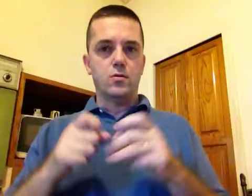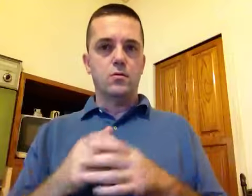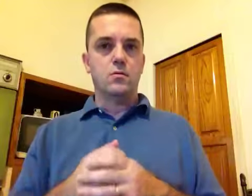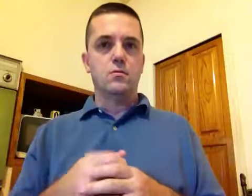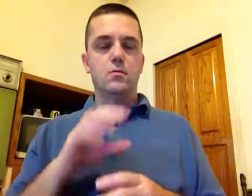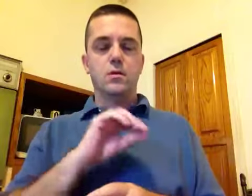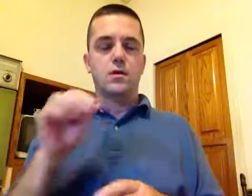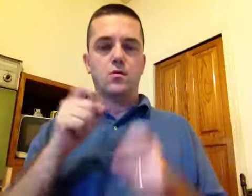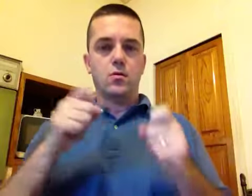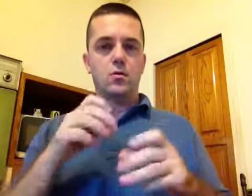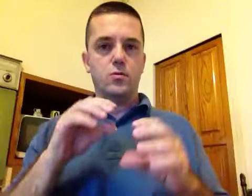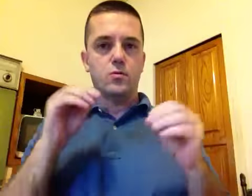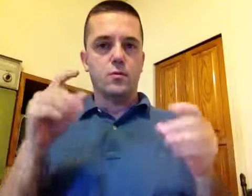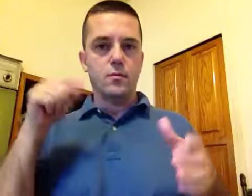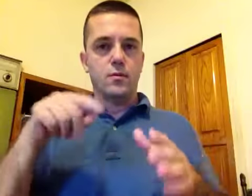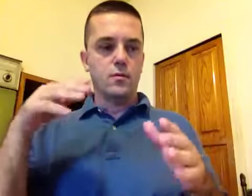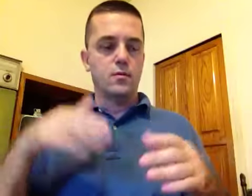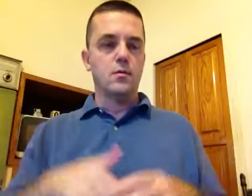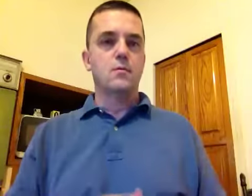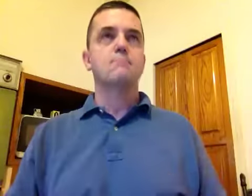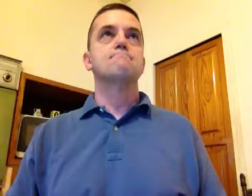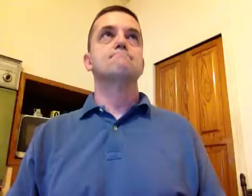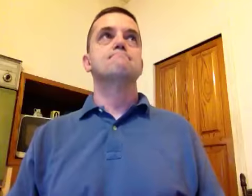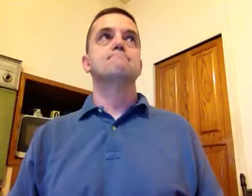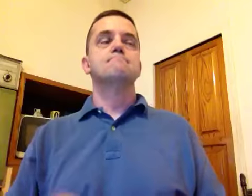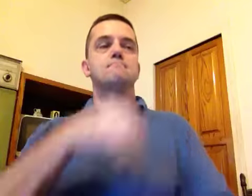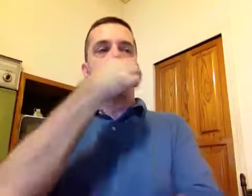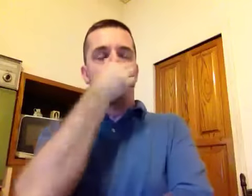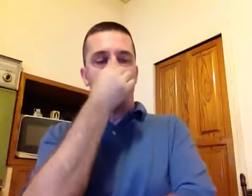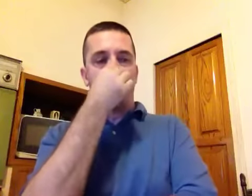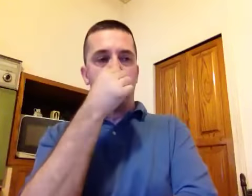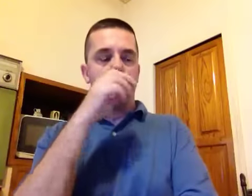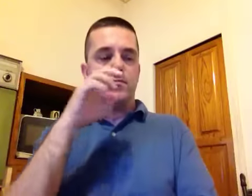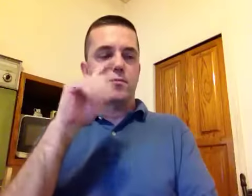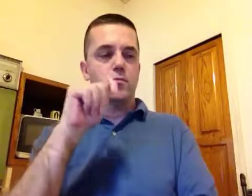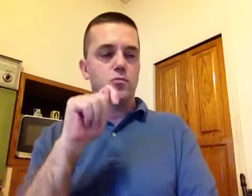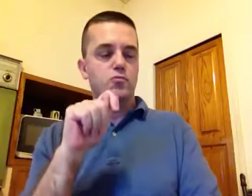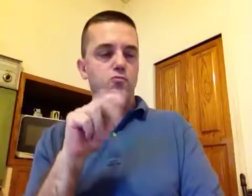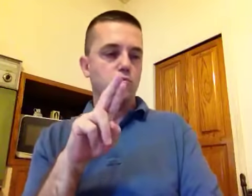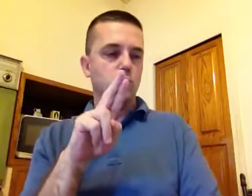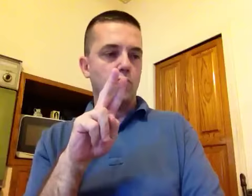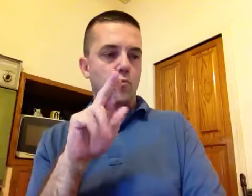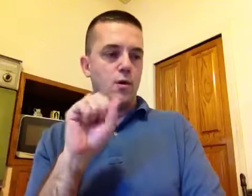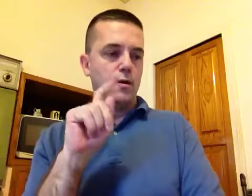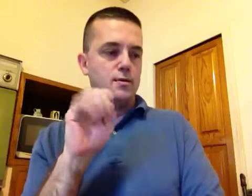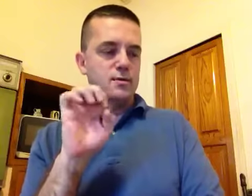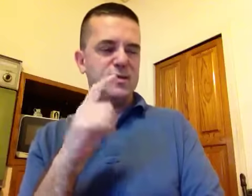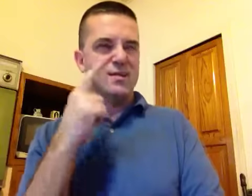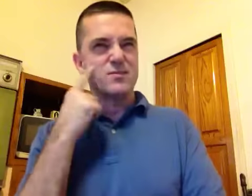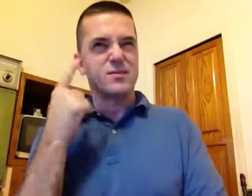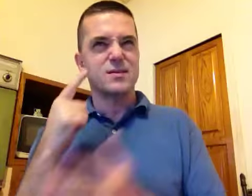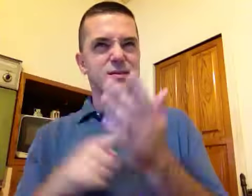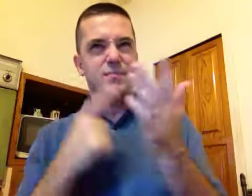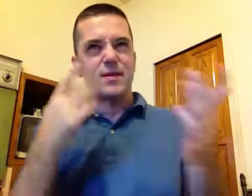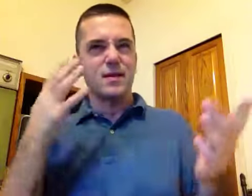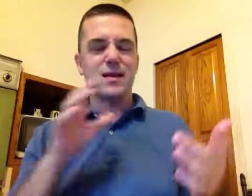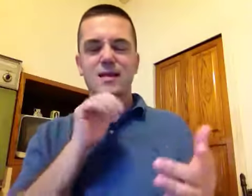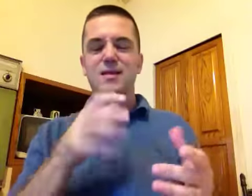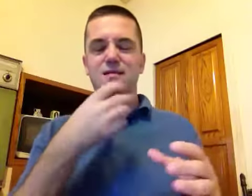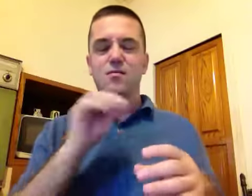no control at this point. Okay. So he's the trustee or something like that, but she doesn't have any way of getting it from him unless.